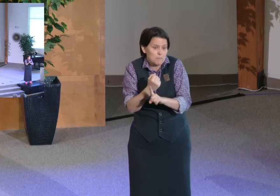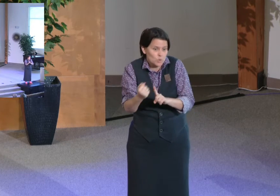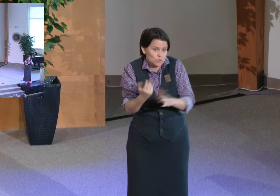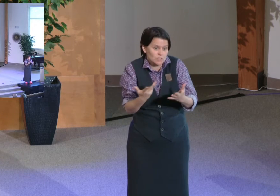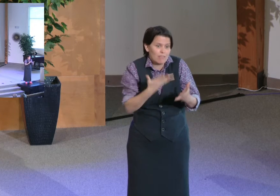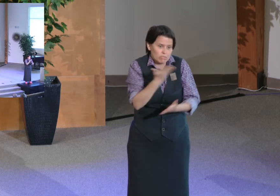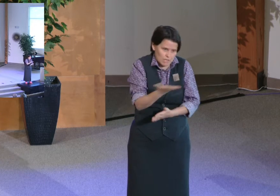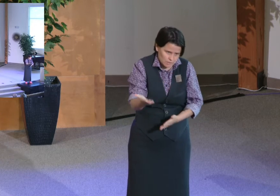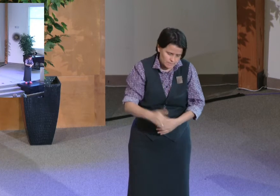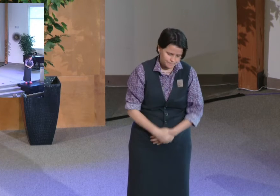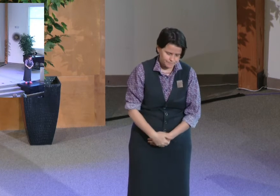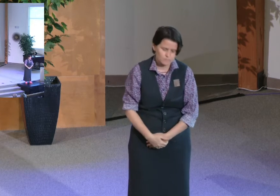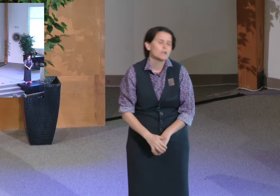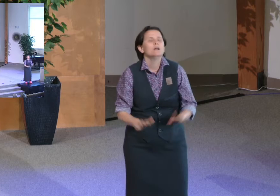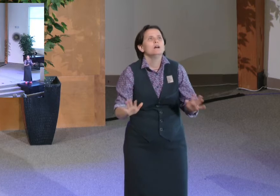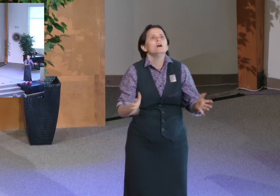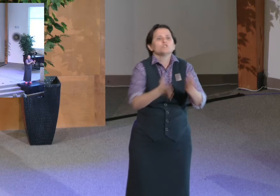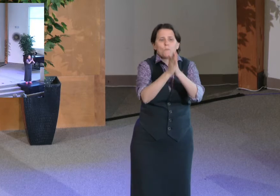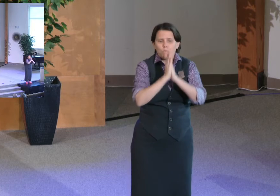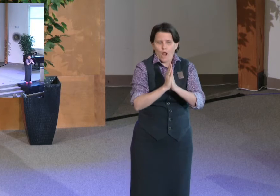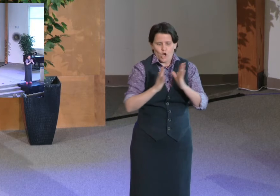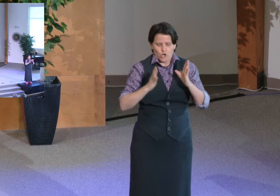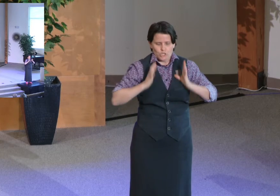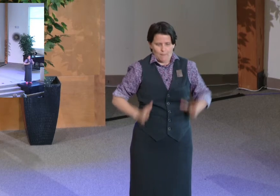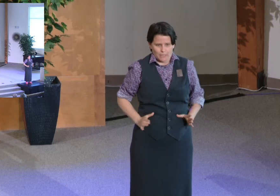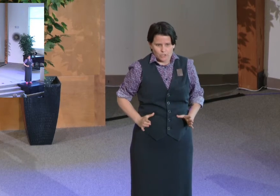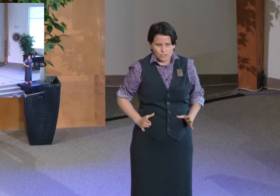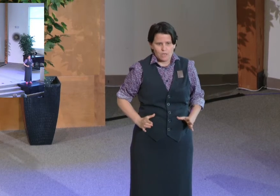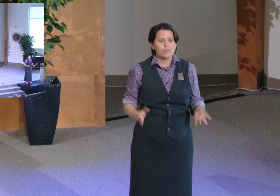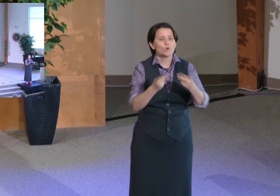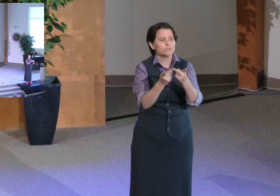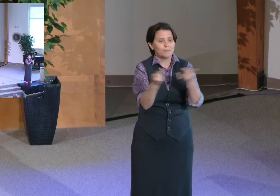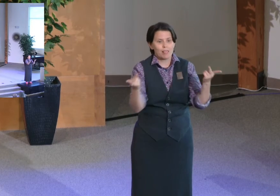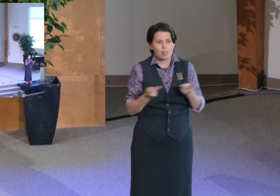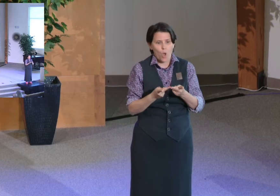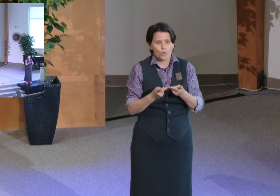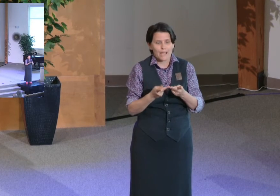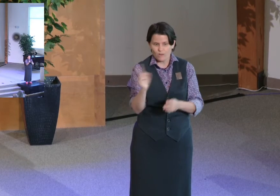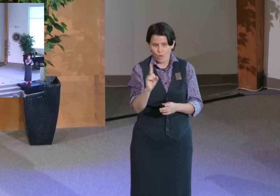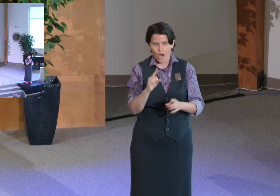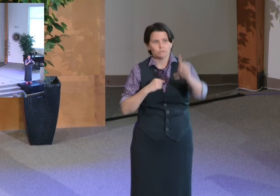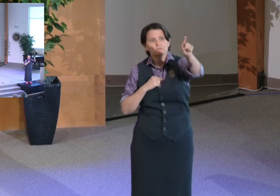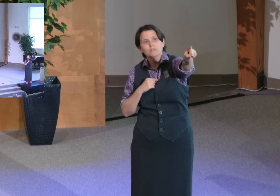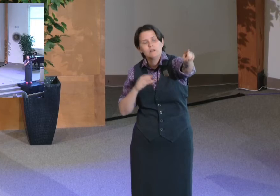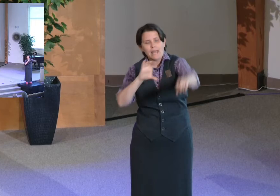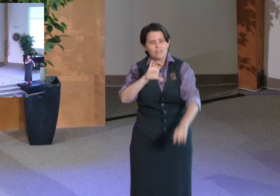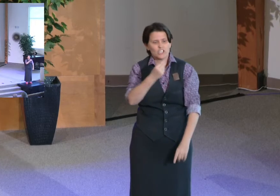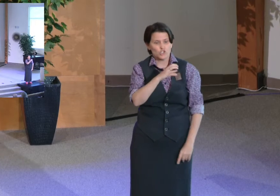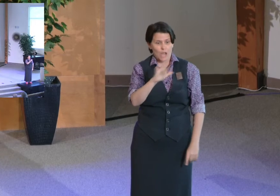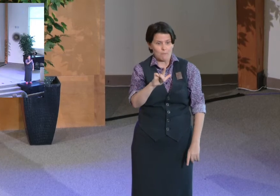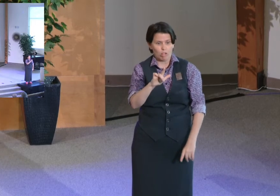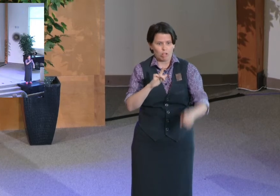the chapel. All right, so we're tweaking. If you notice, like, wow, that's a little different this week from last week. Well,